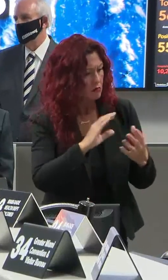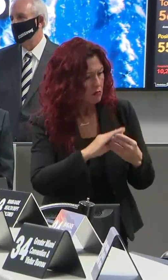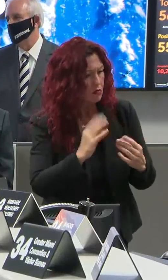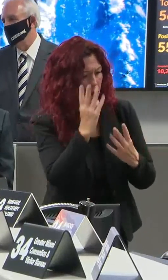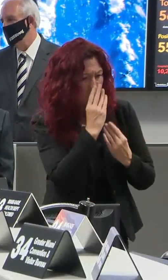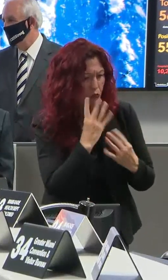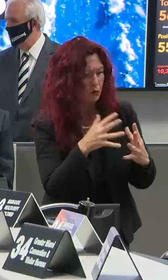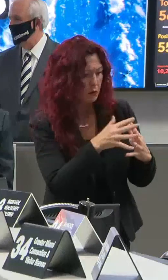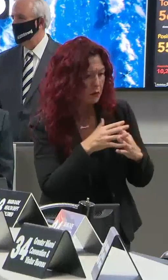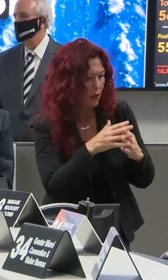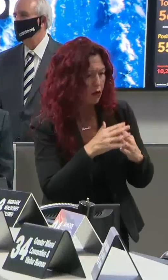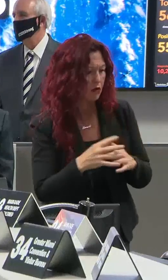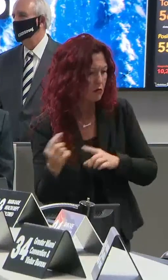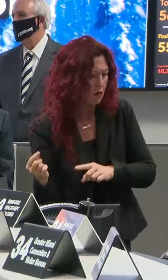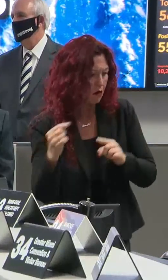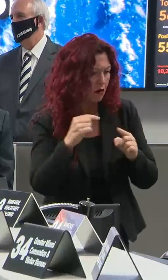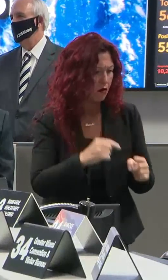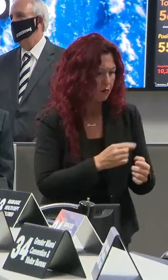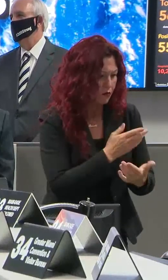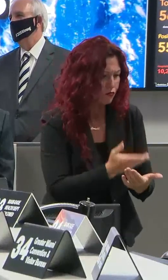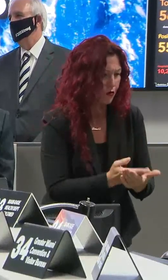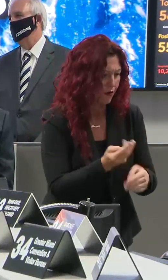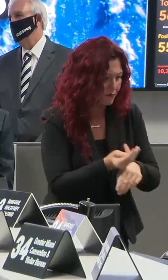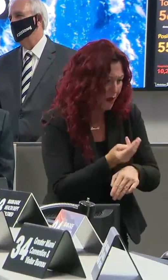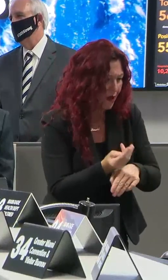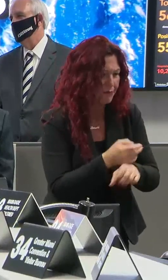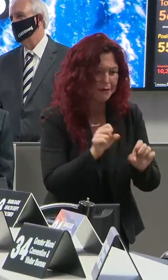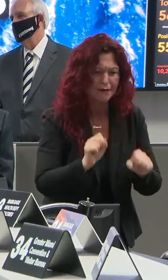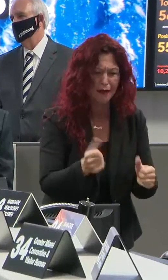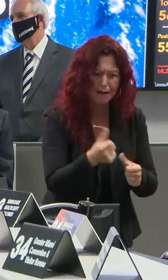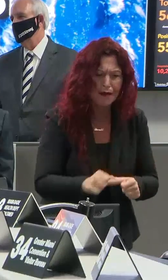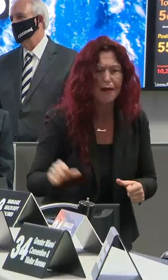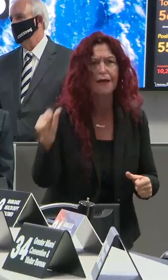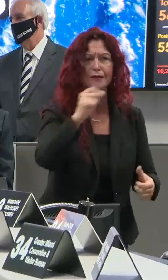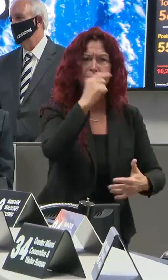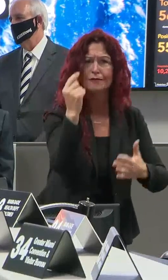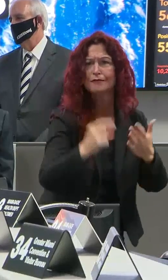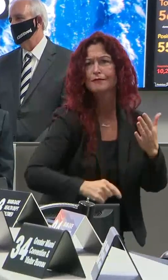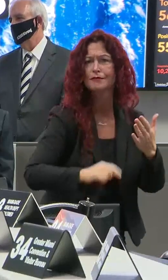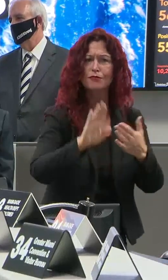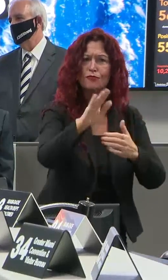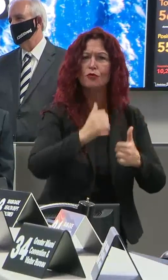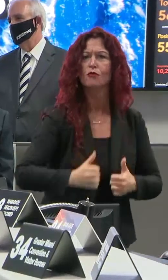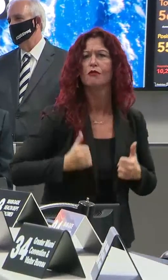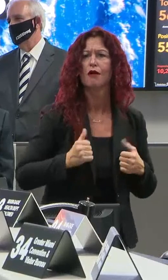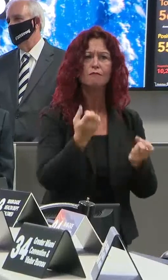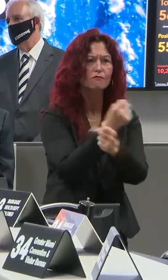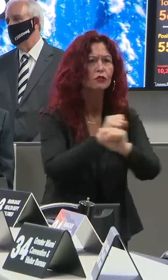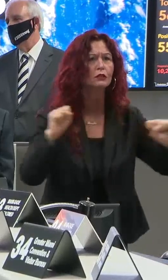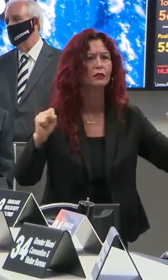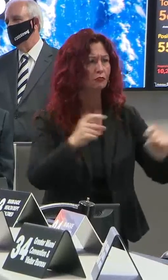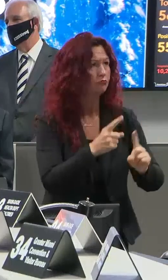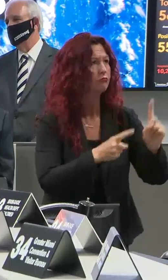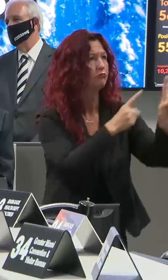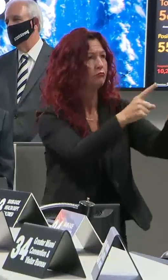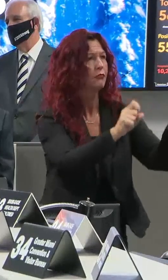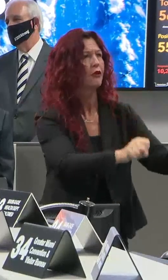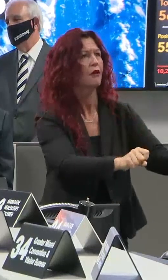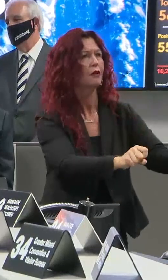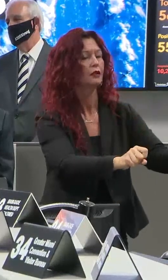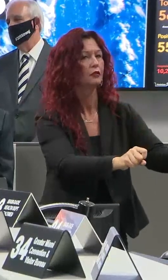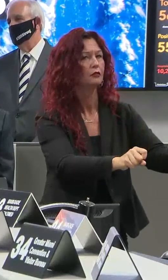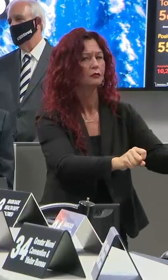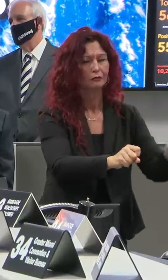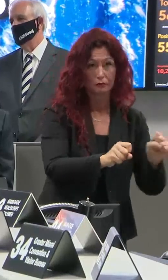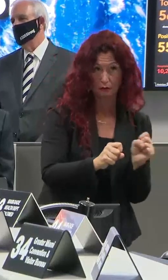and special to us, the dream of Miami. Though a few of us stand here today, what many of you do not know is